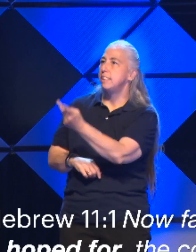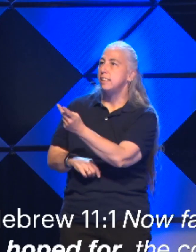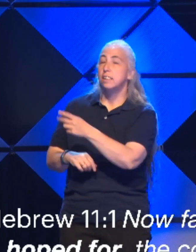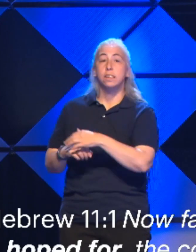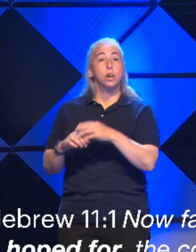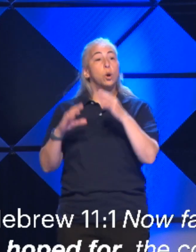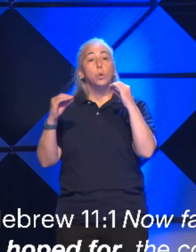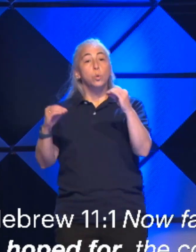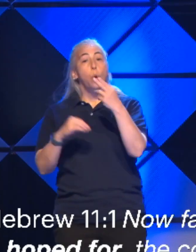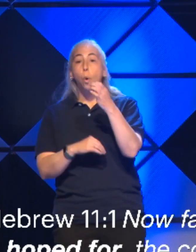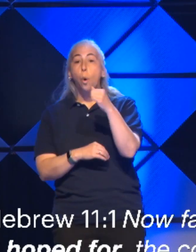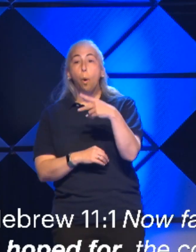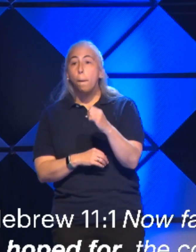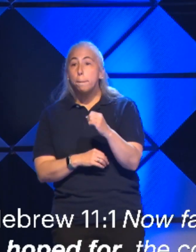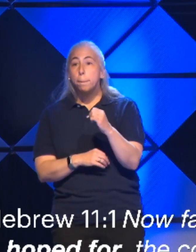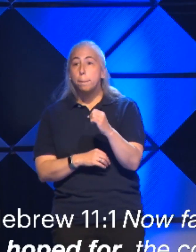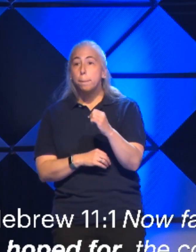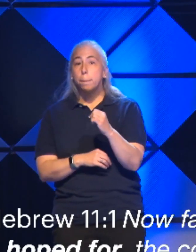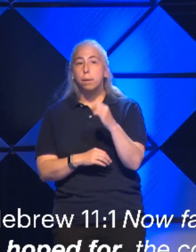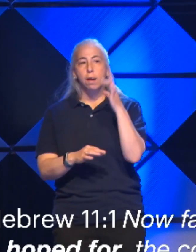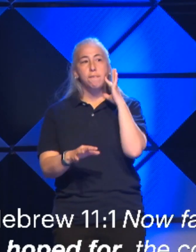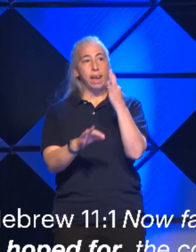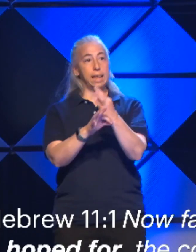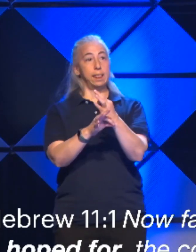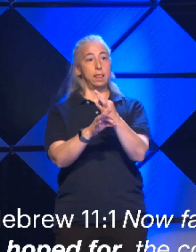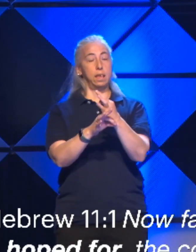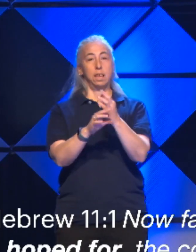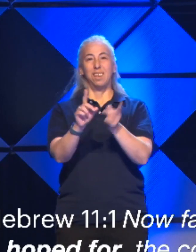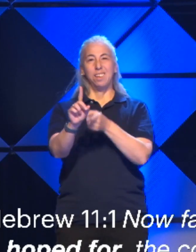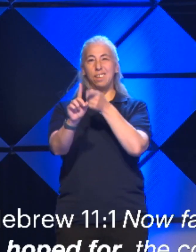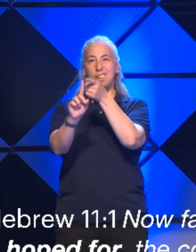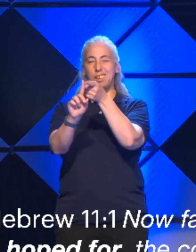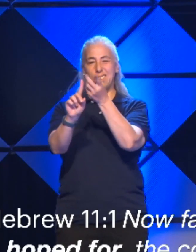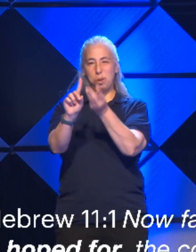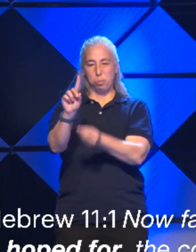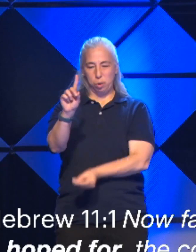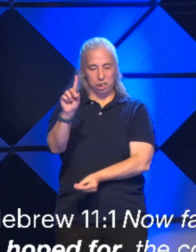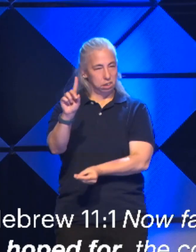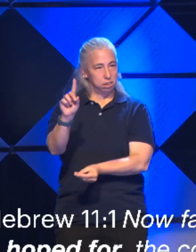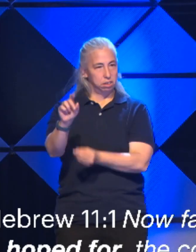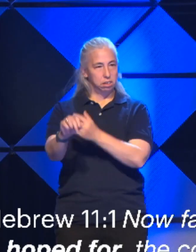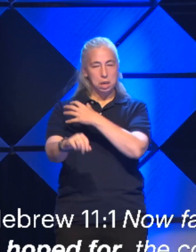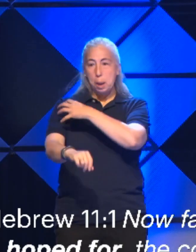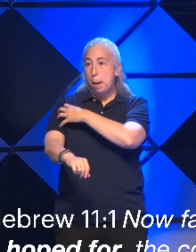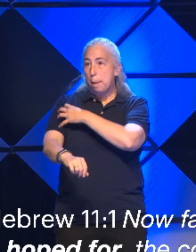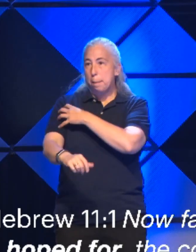faith becomes pointless, powerless, senseless.